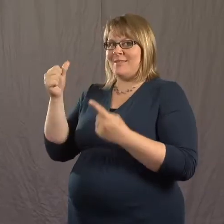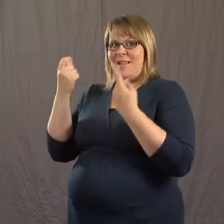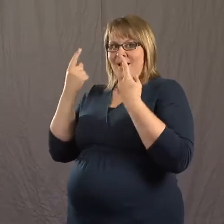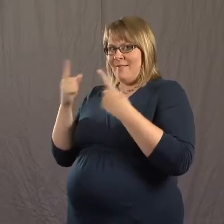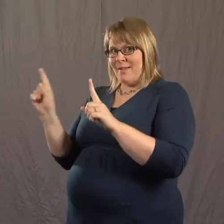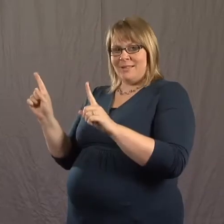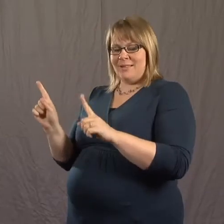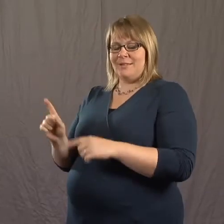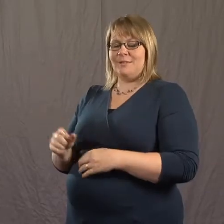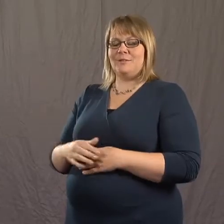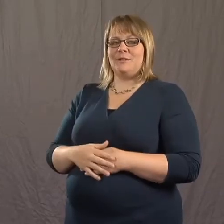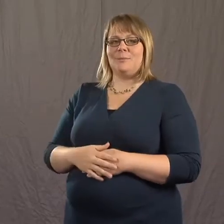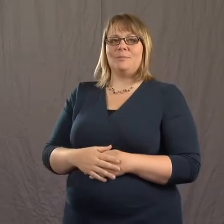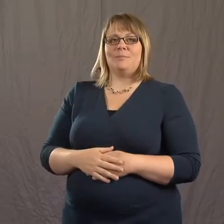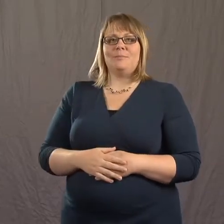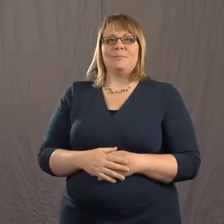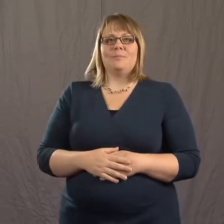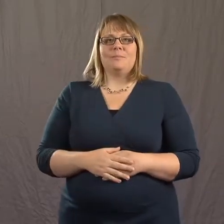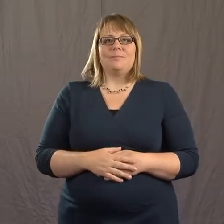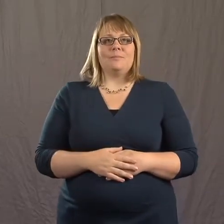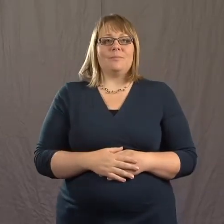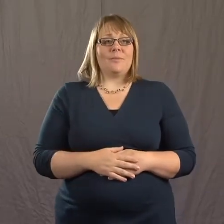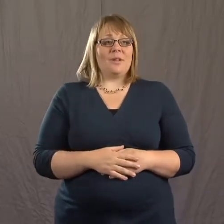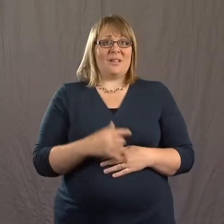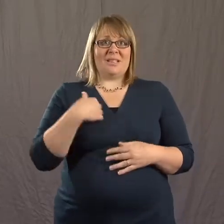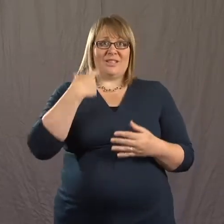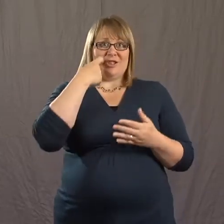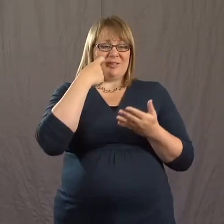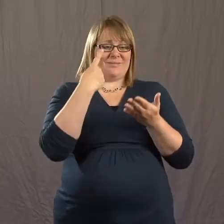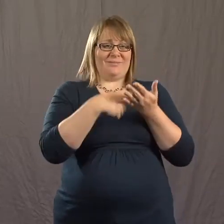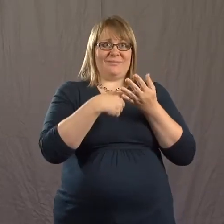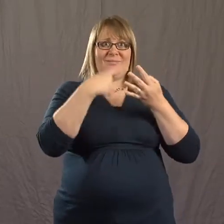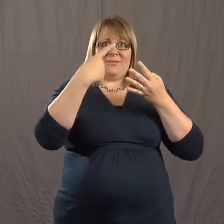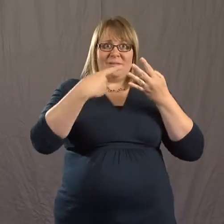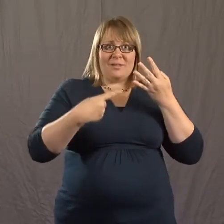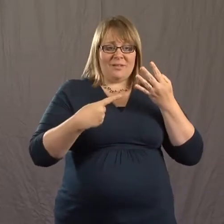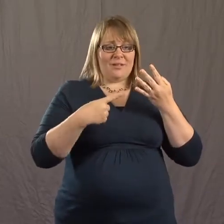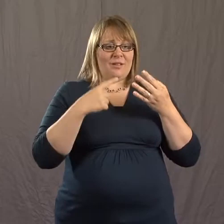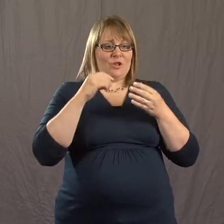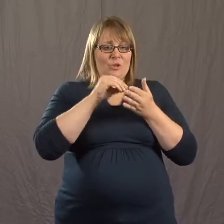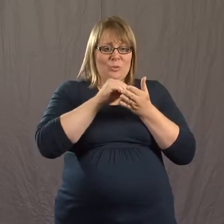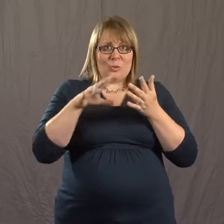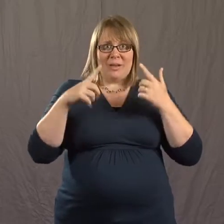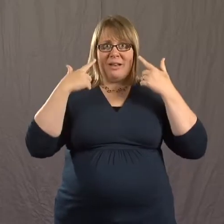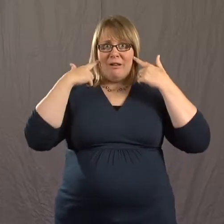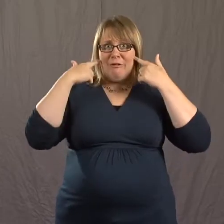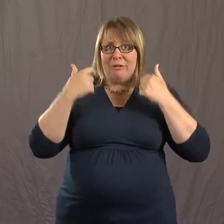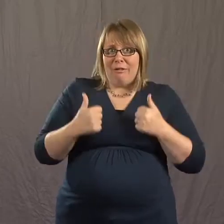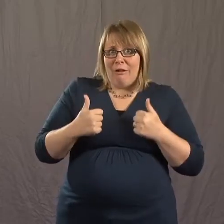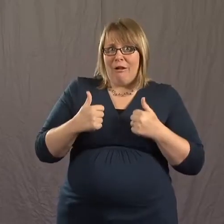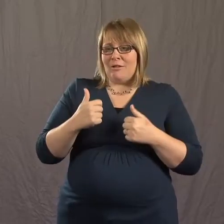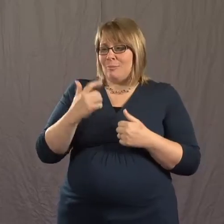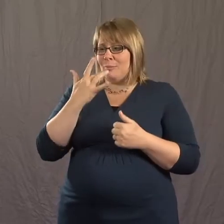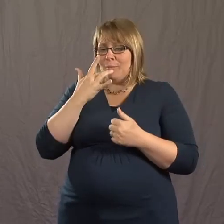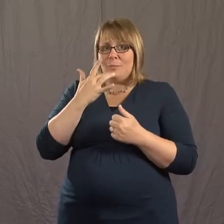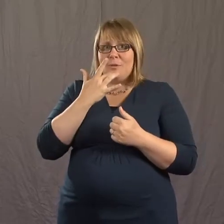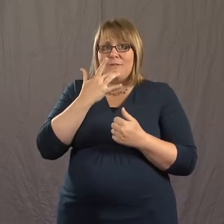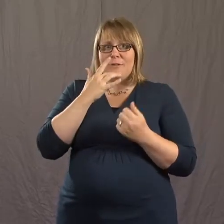effective in some situations and not effective in others. I just mentioned a number of variables: the degree